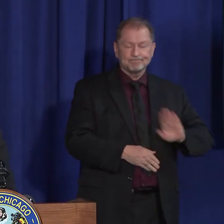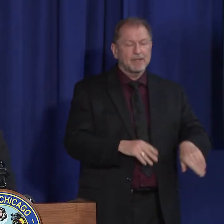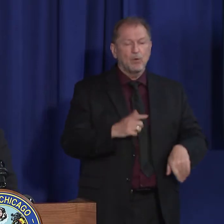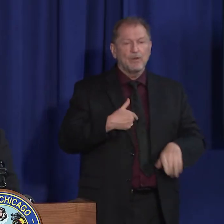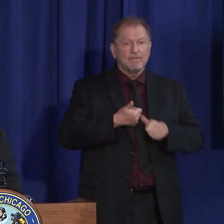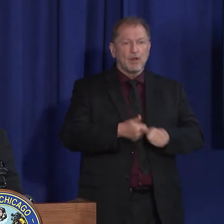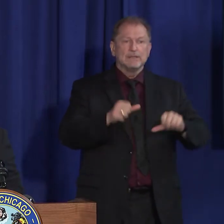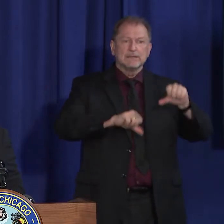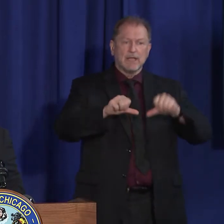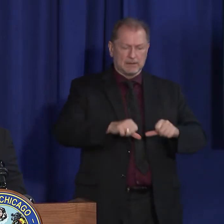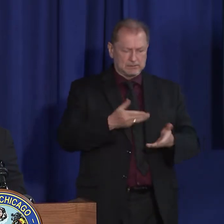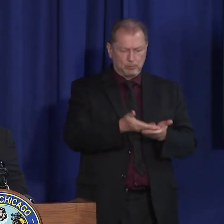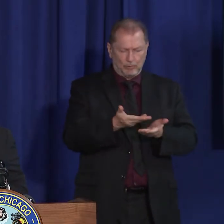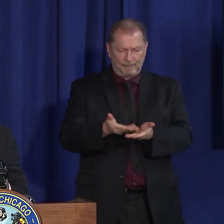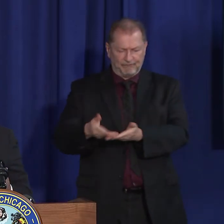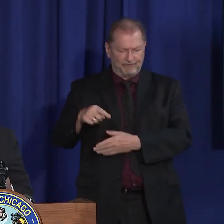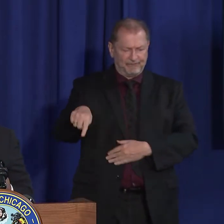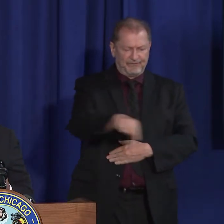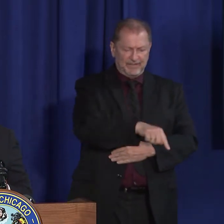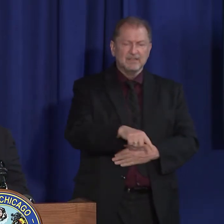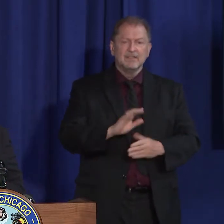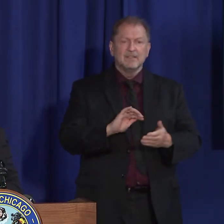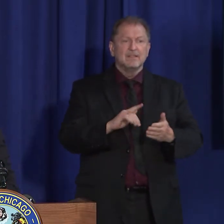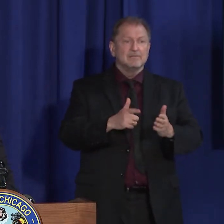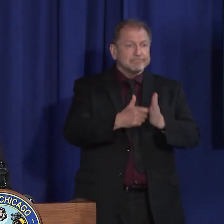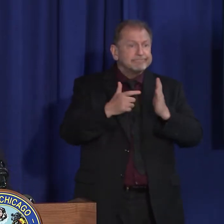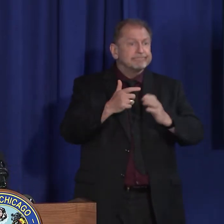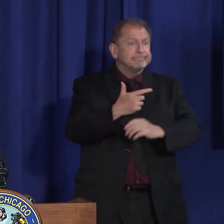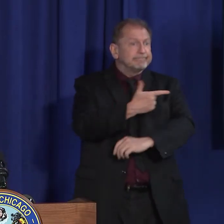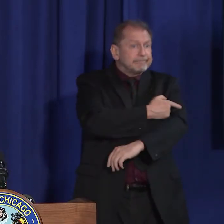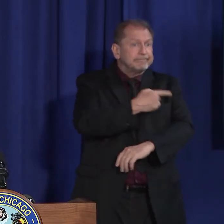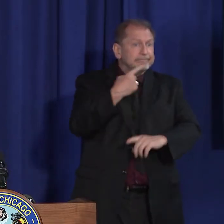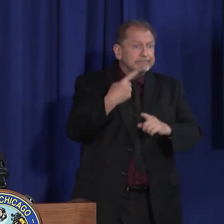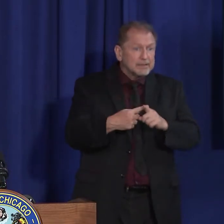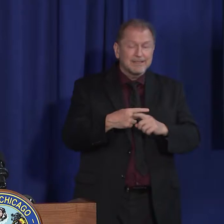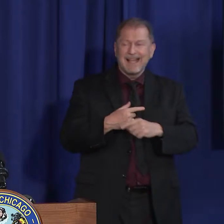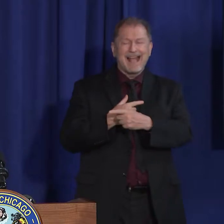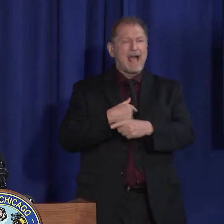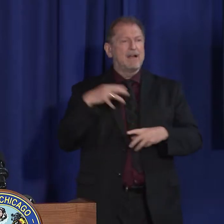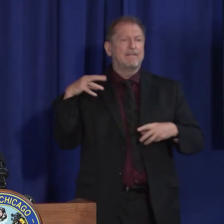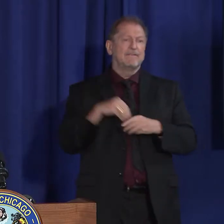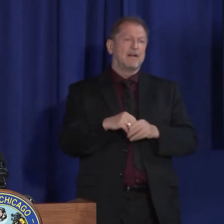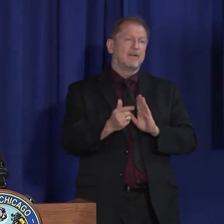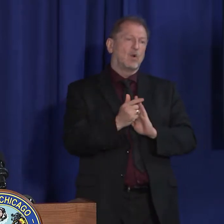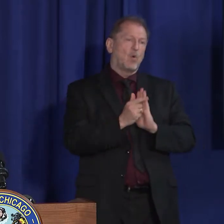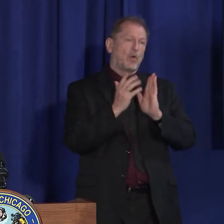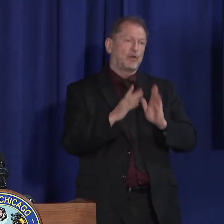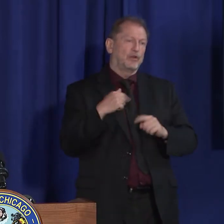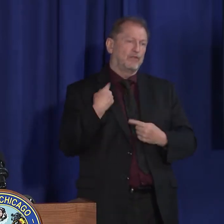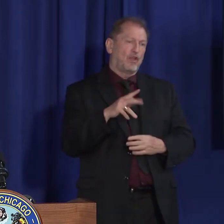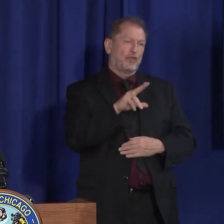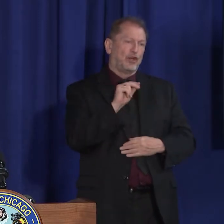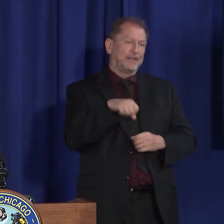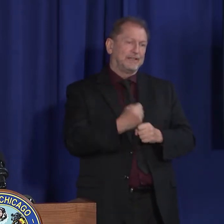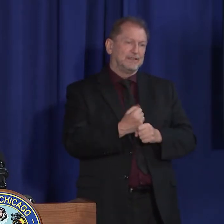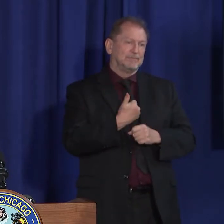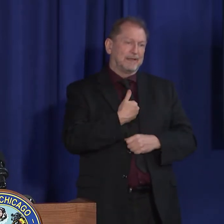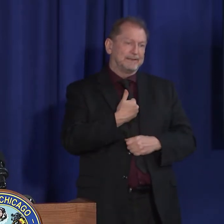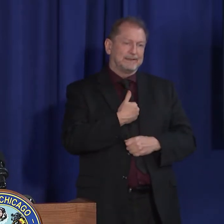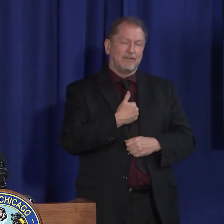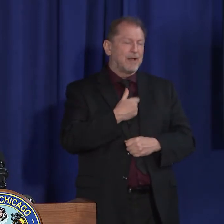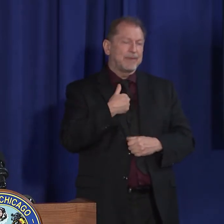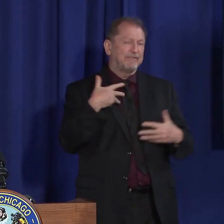and the science. Look, I'm a 30-plus year litigator. I'm not afraid of a lawsuit. Craig Wall,